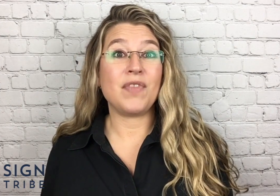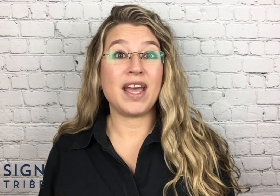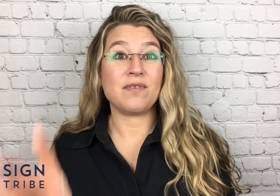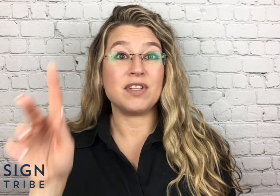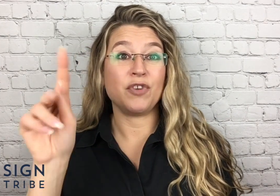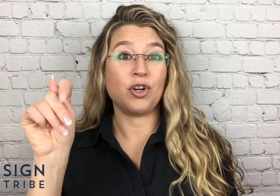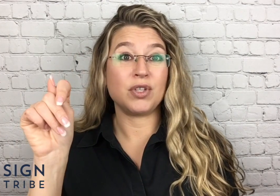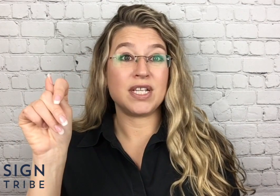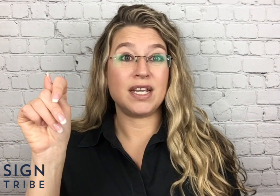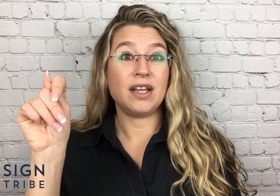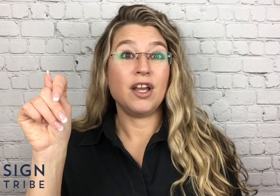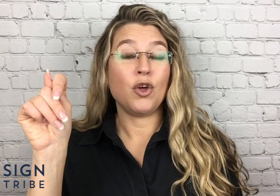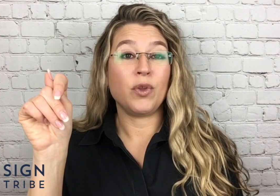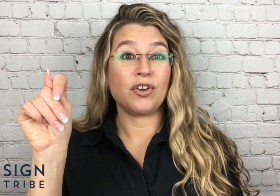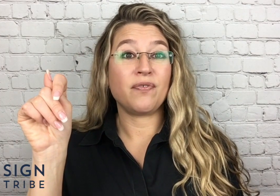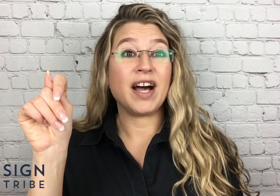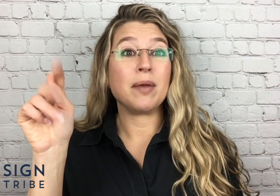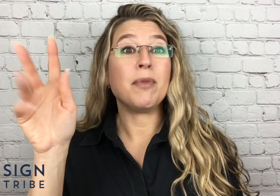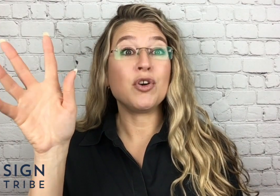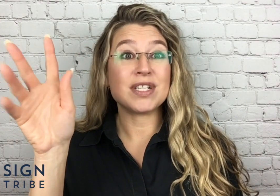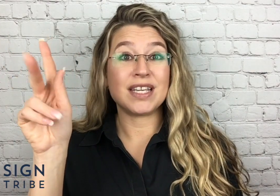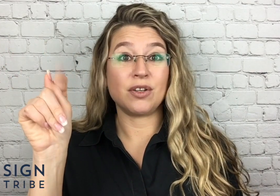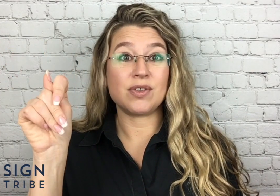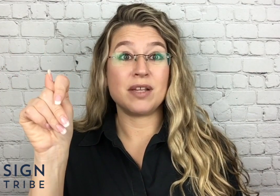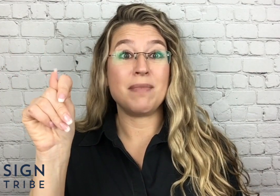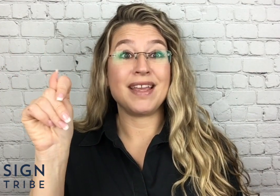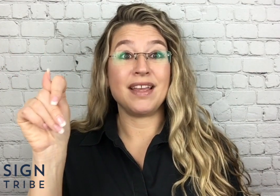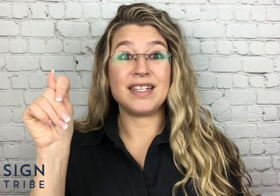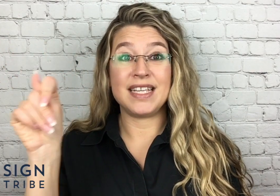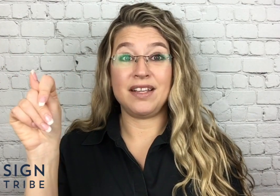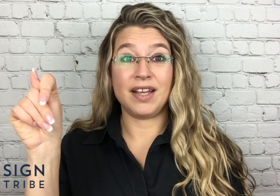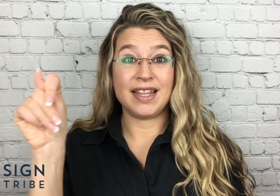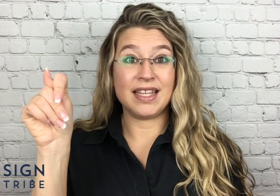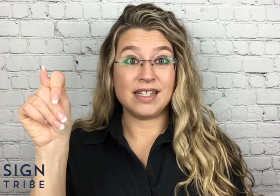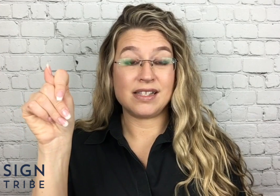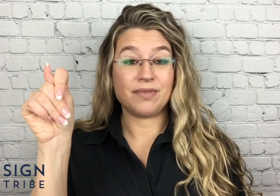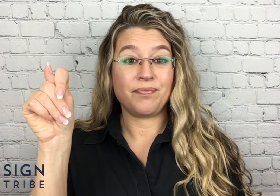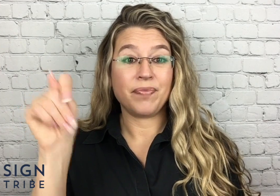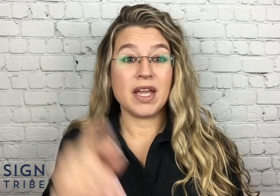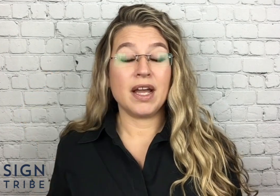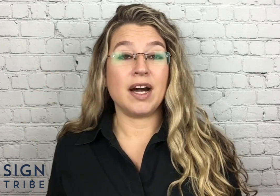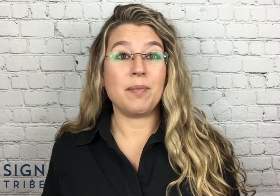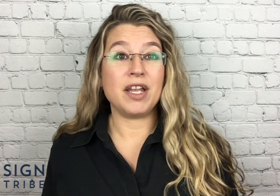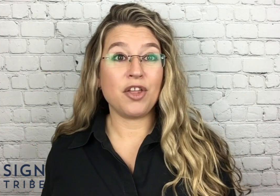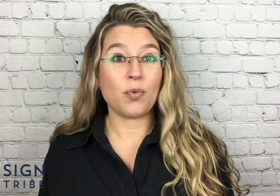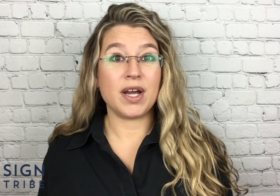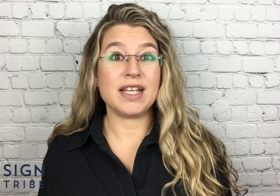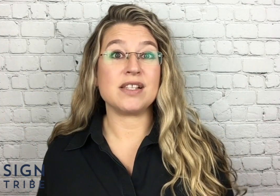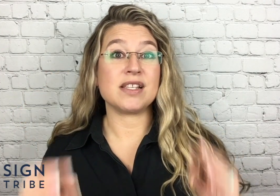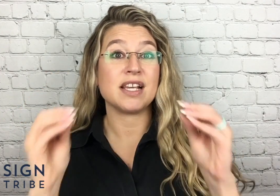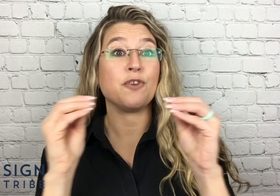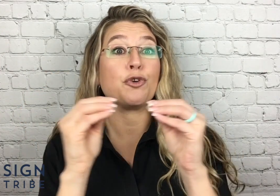have difficulty with their fine motor skills in making a T like this. Another one is the sign for